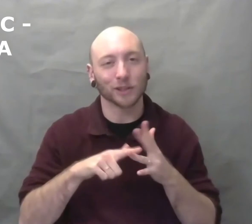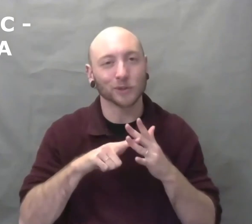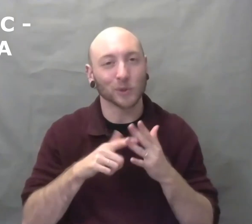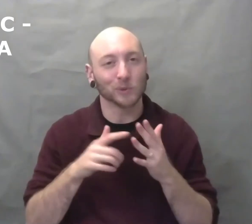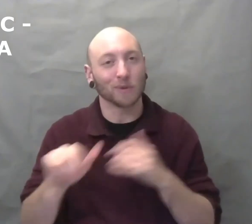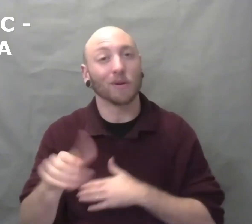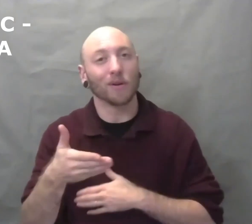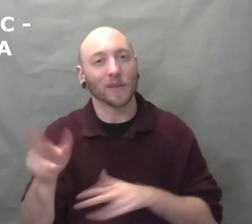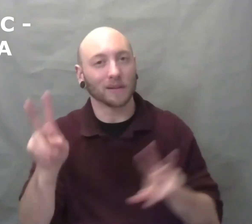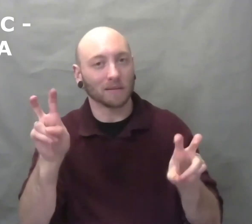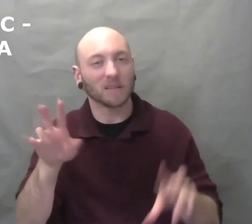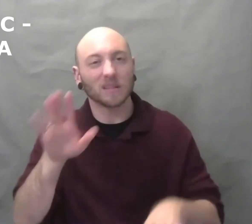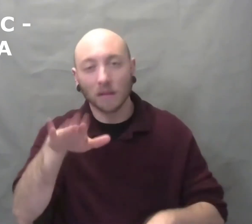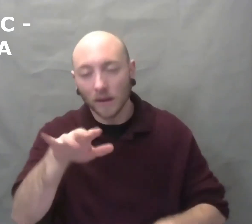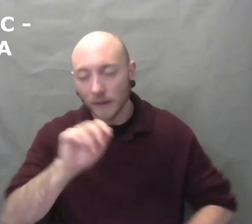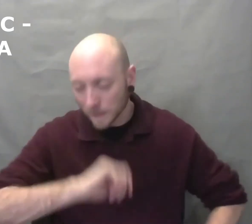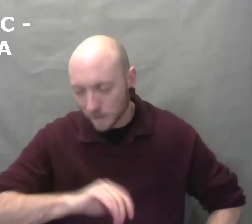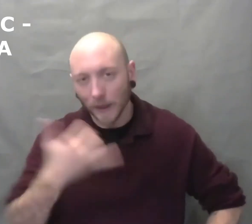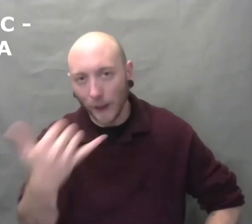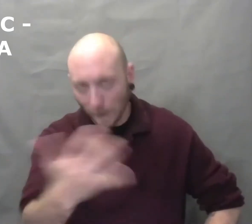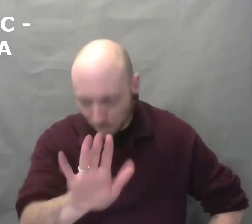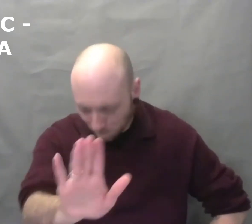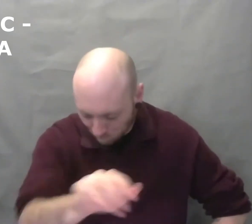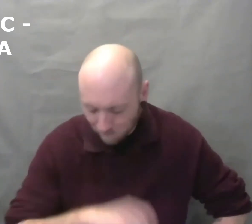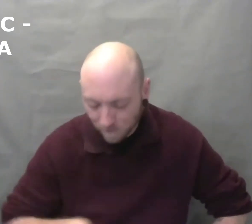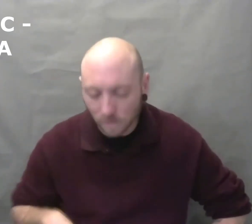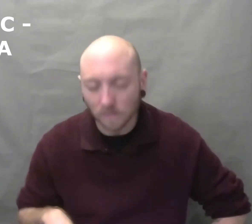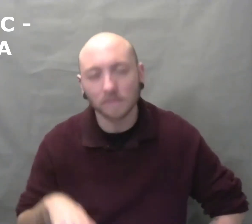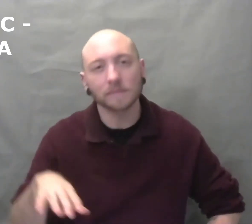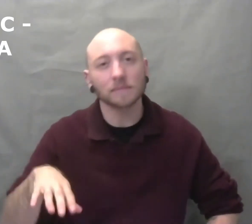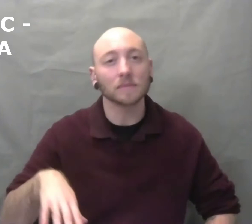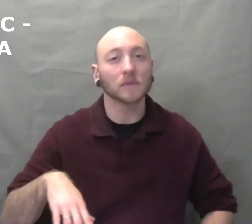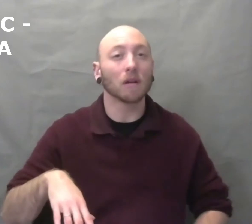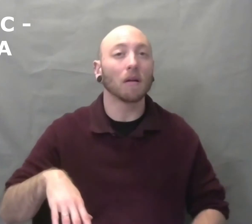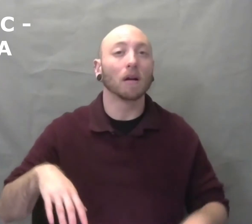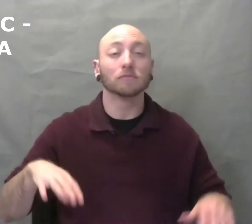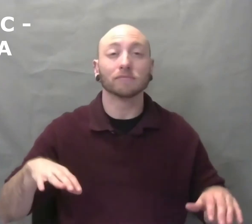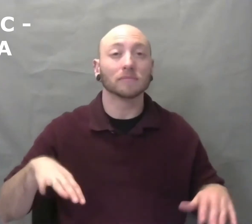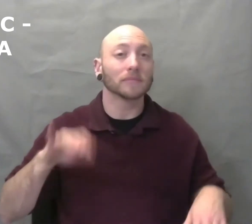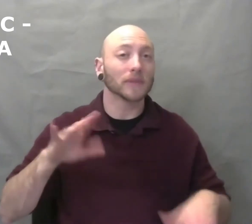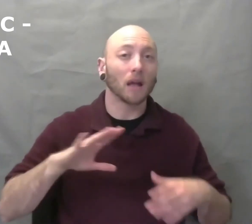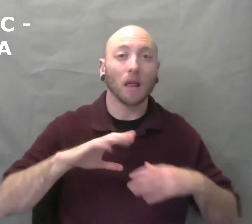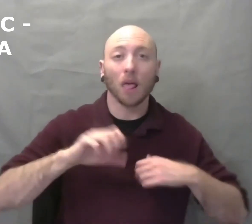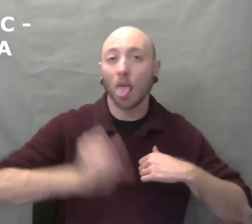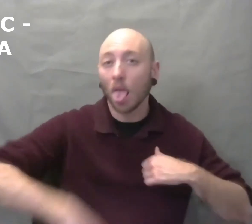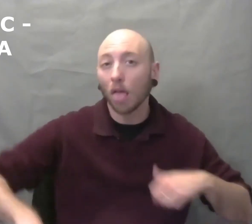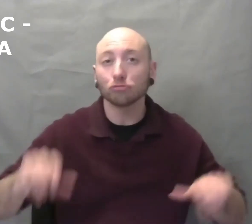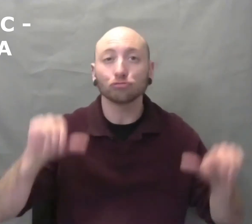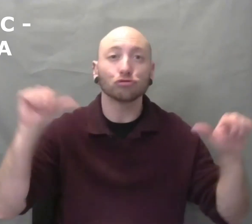I'm not going to hit you with the whole huge drunk-a-log because we all know how we got here, but I will hit you with some highlights. The first